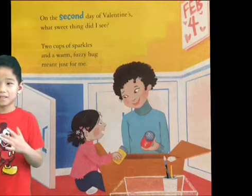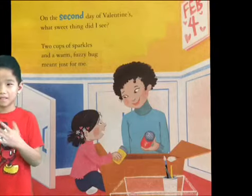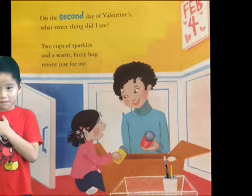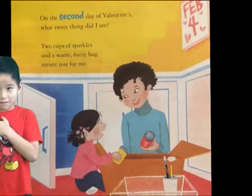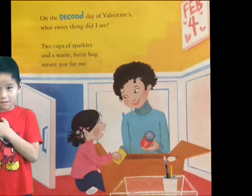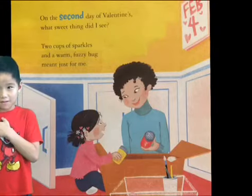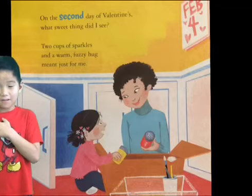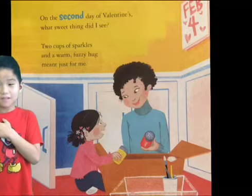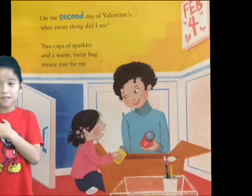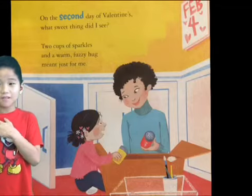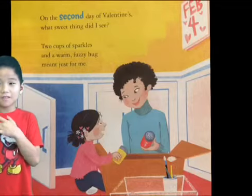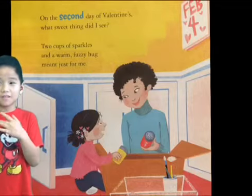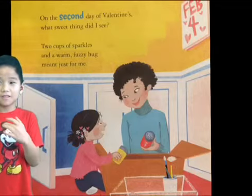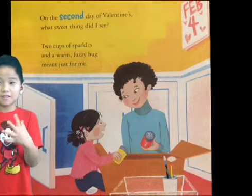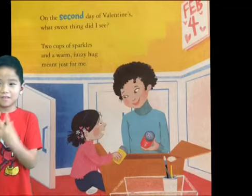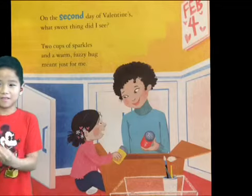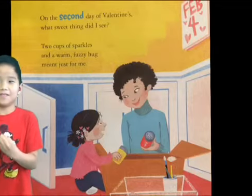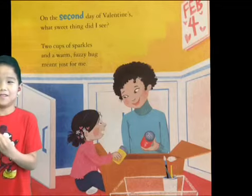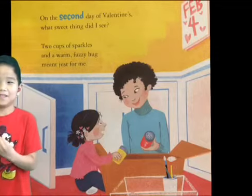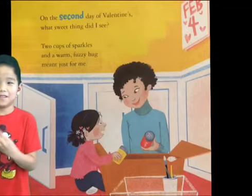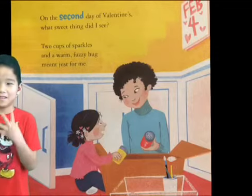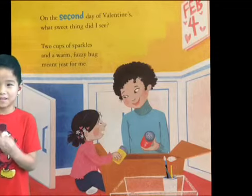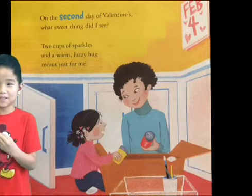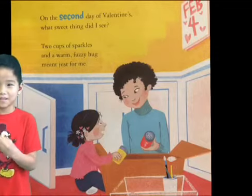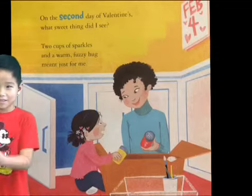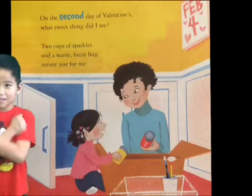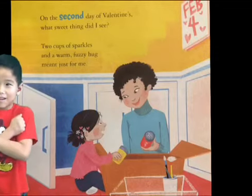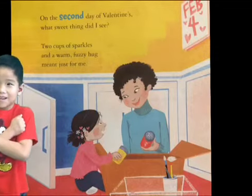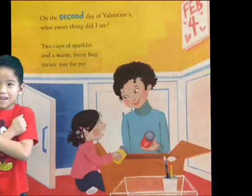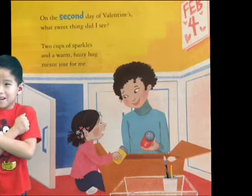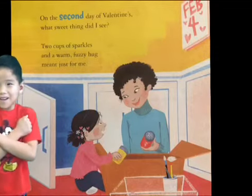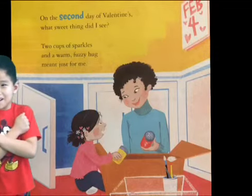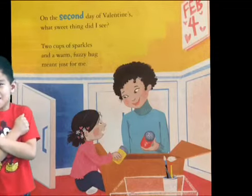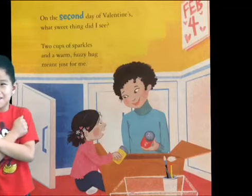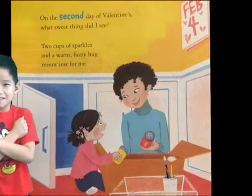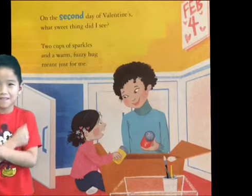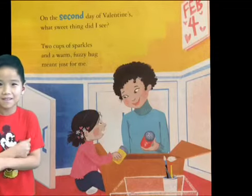And a warm fuzzy heart just met for me.